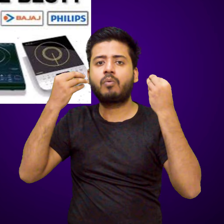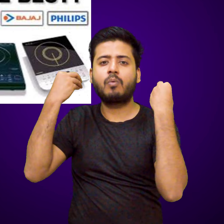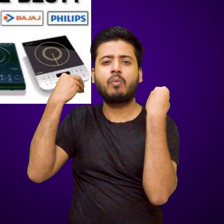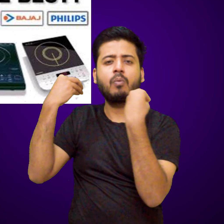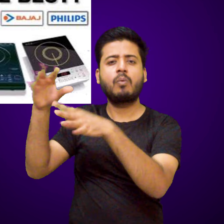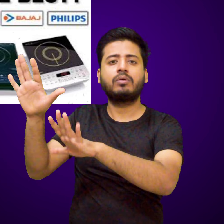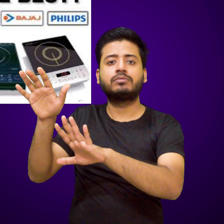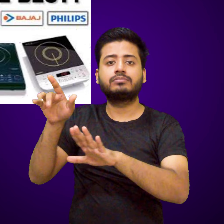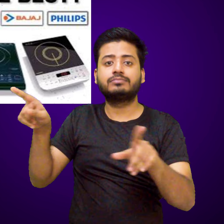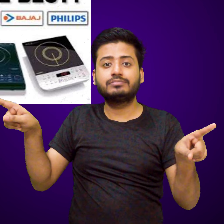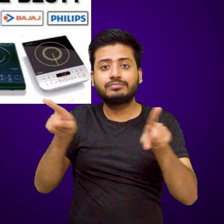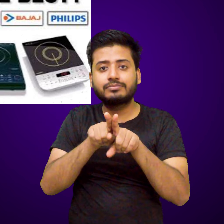Philips